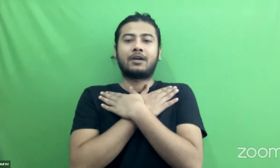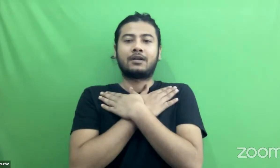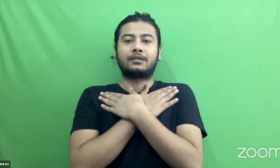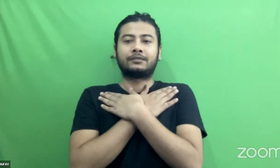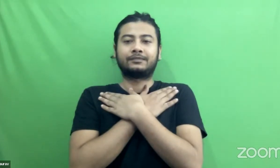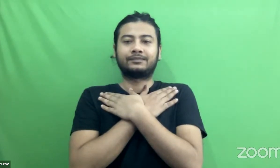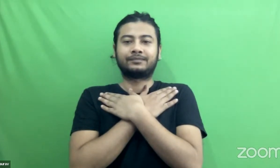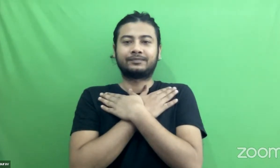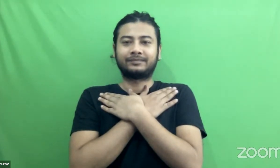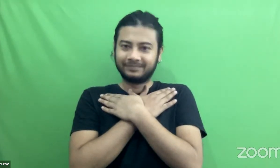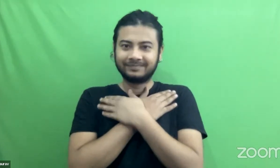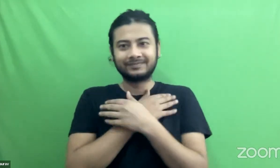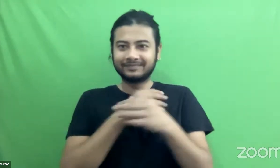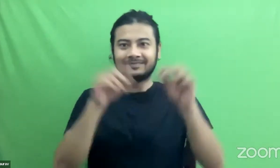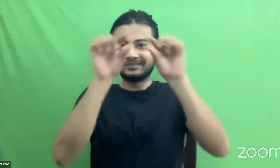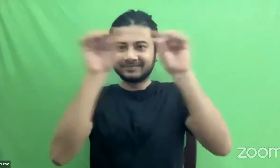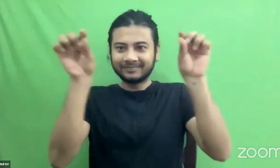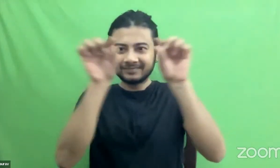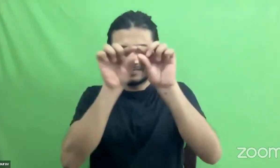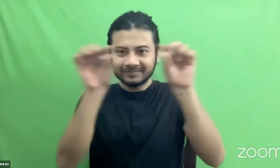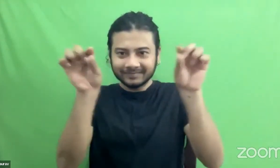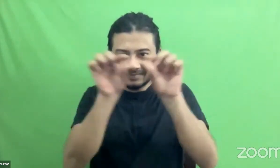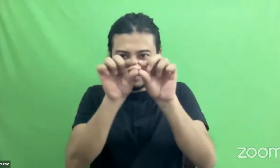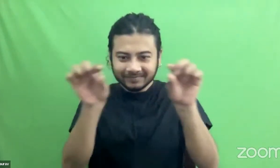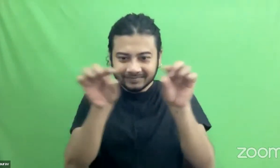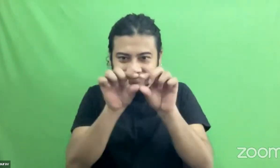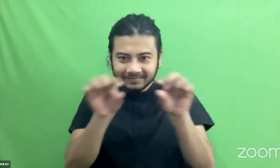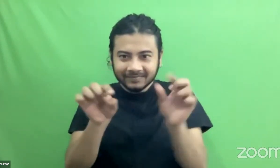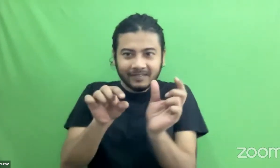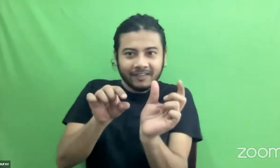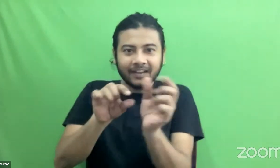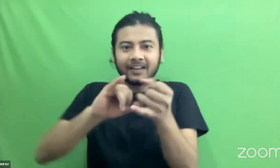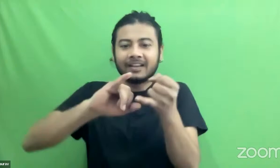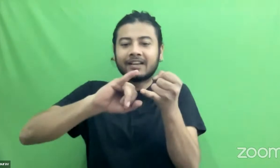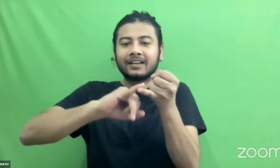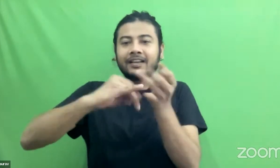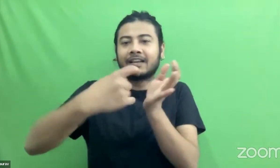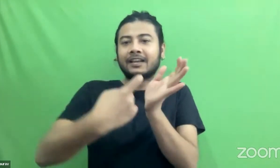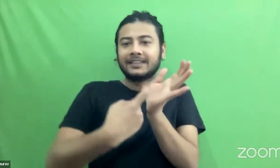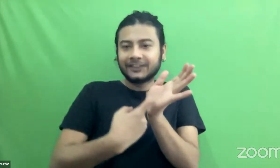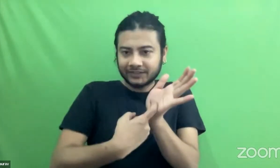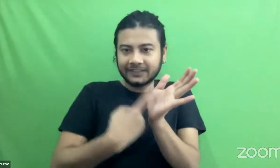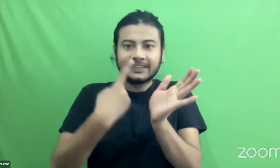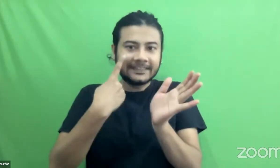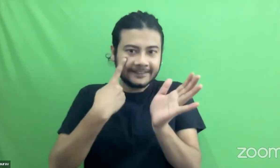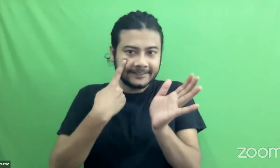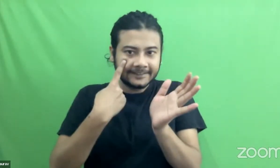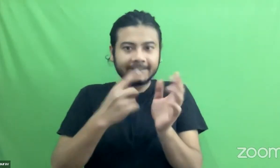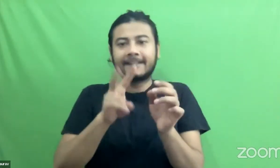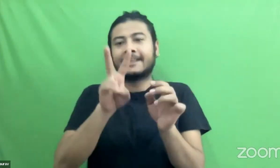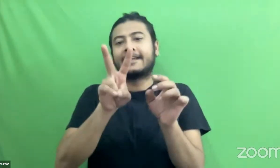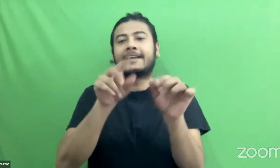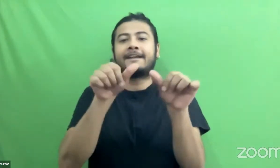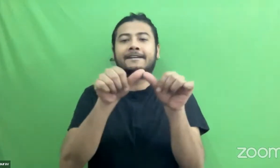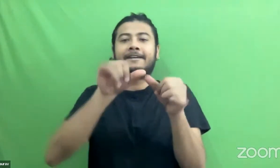Gaur, Bhaktivinda, Shrivas. So Shrivas is extreme right, and he is supposed to be incarnation of Narad